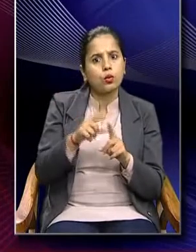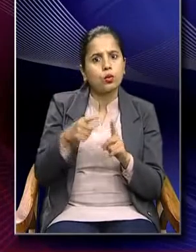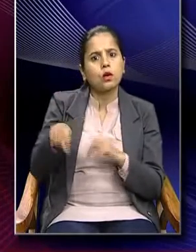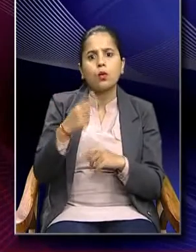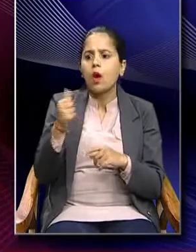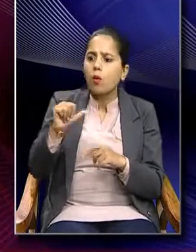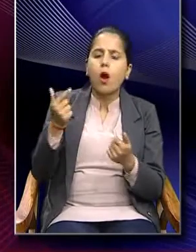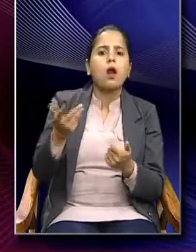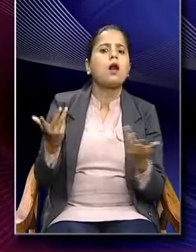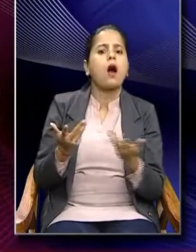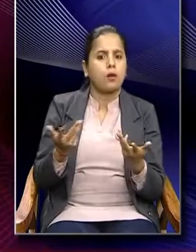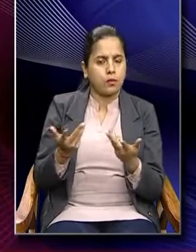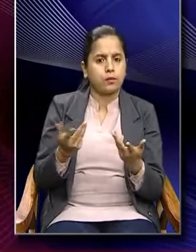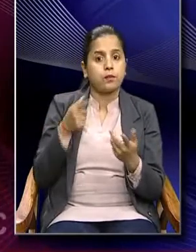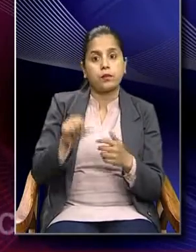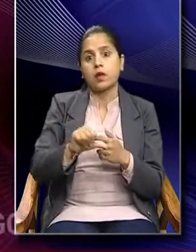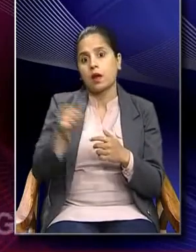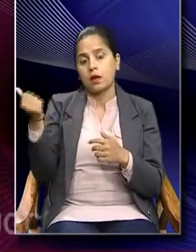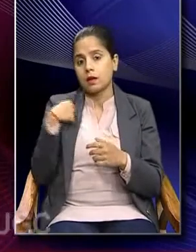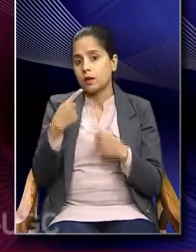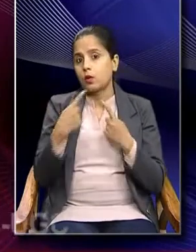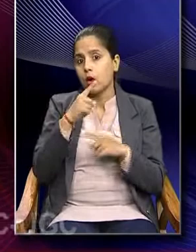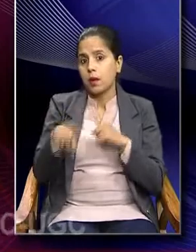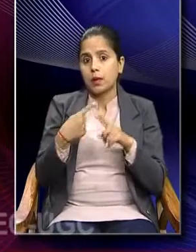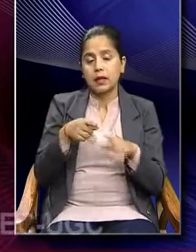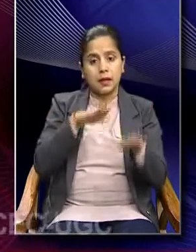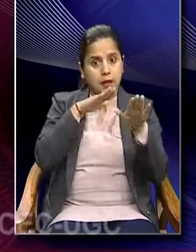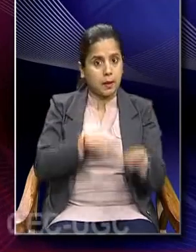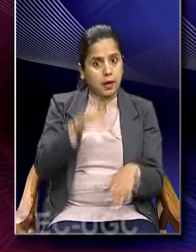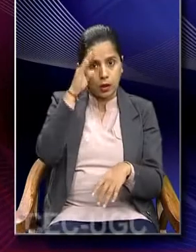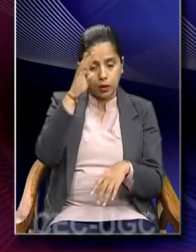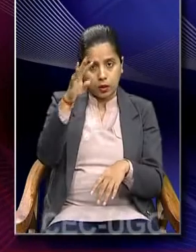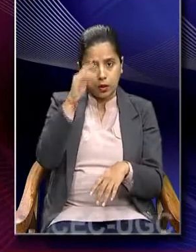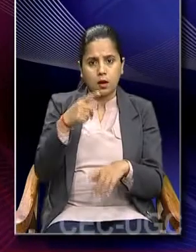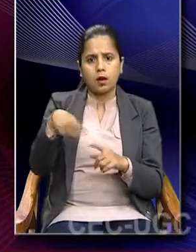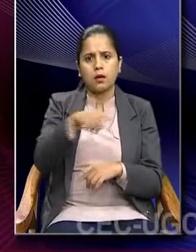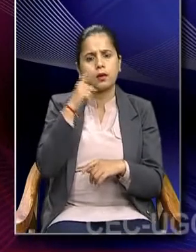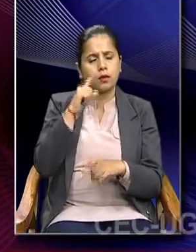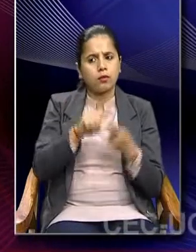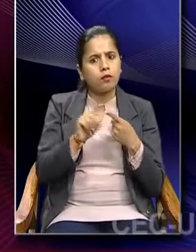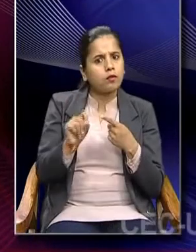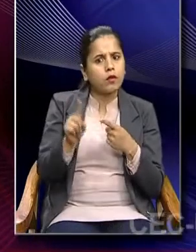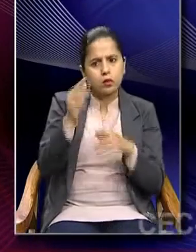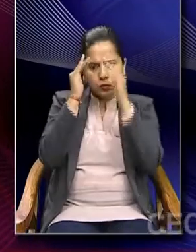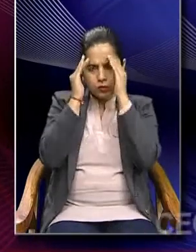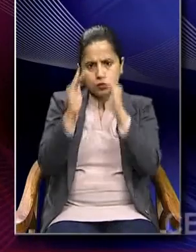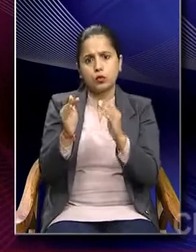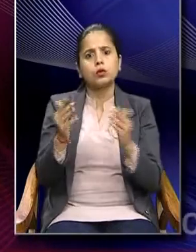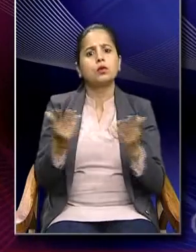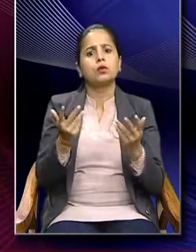those wars. On the other hand, when we talk about dependency theory, it primarily focuses